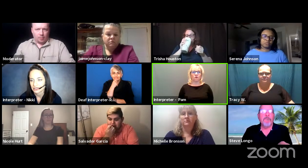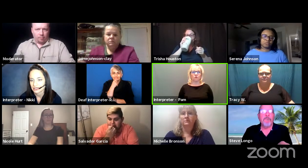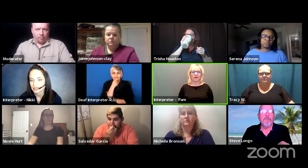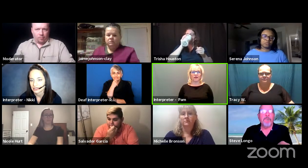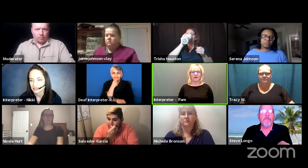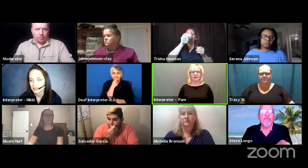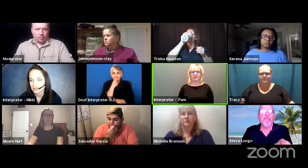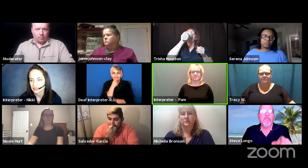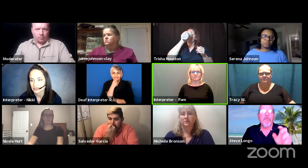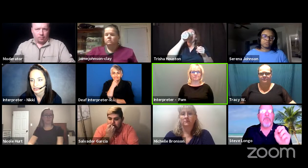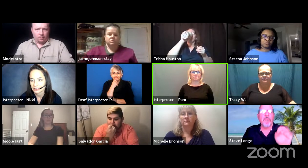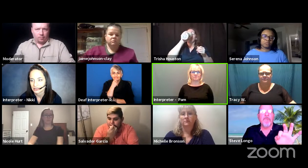Okay.